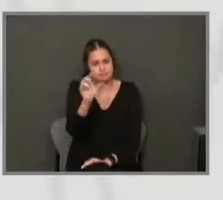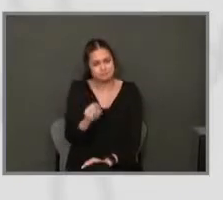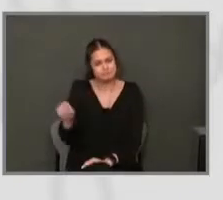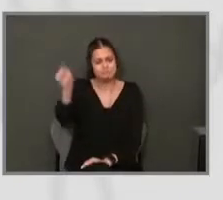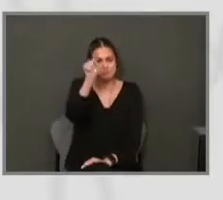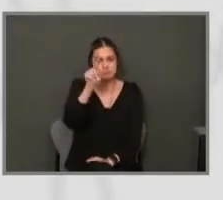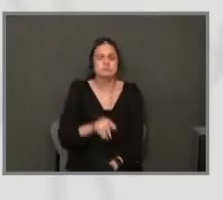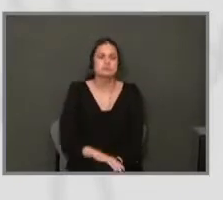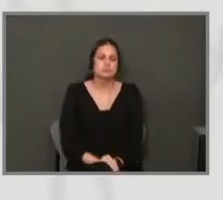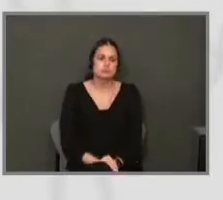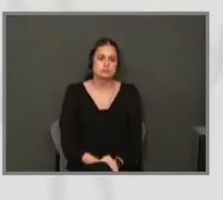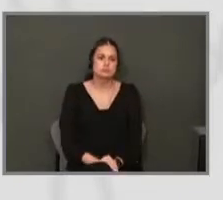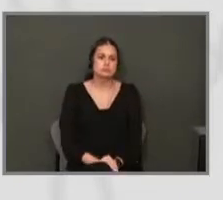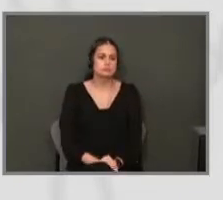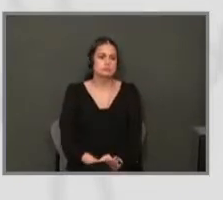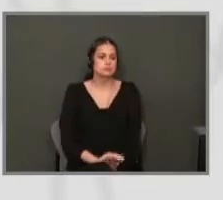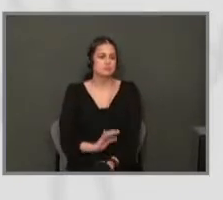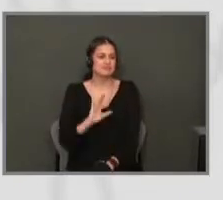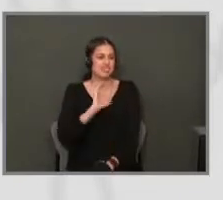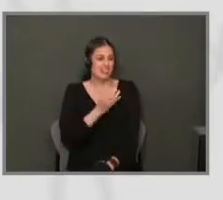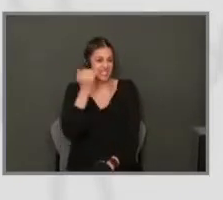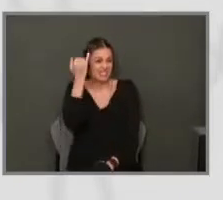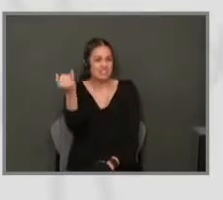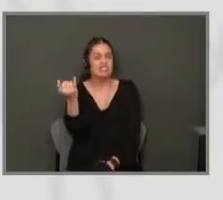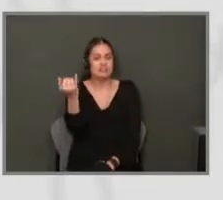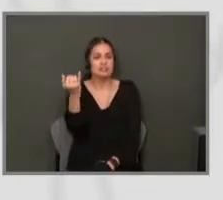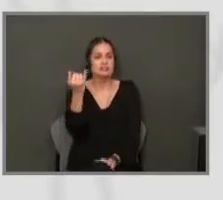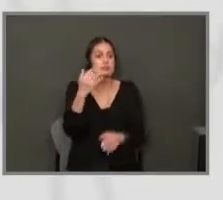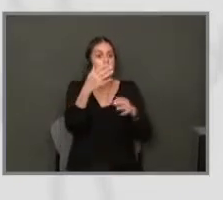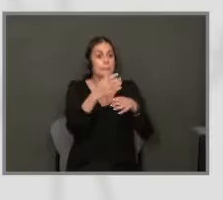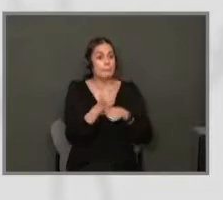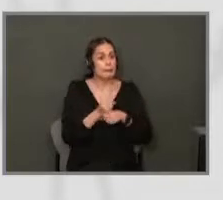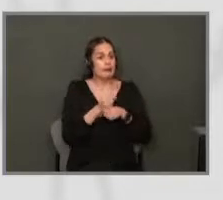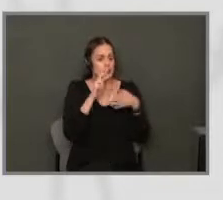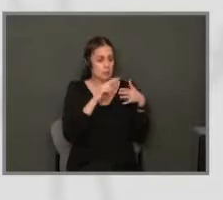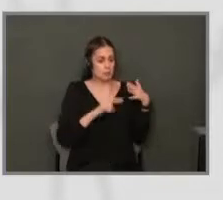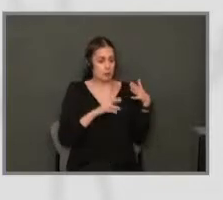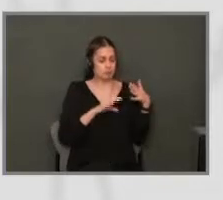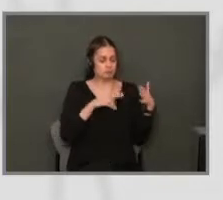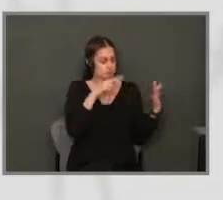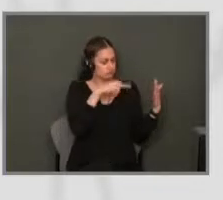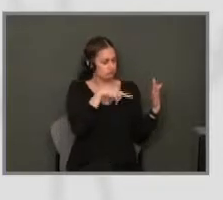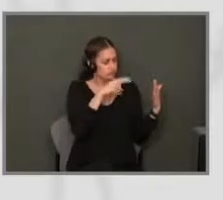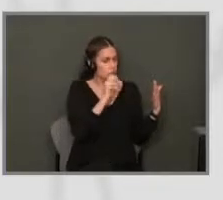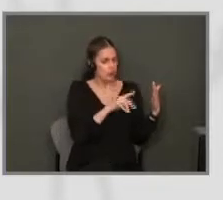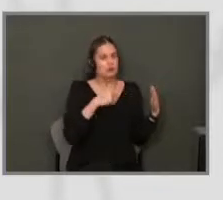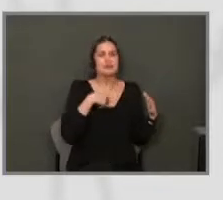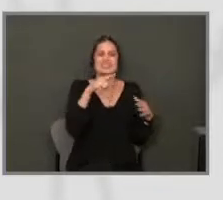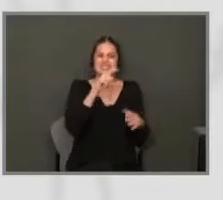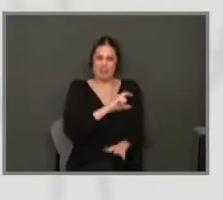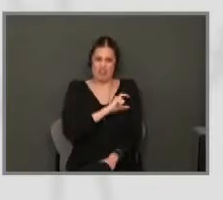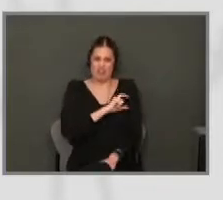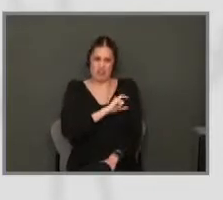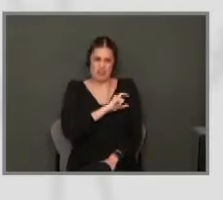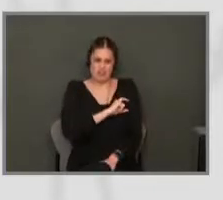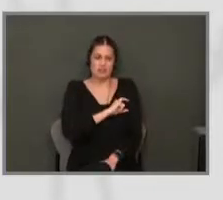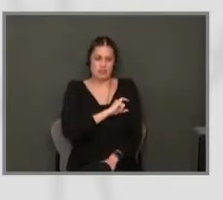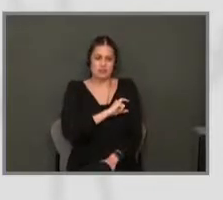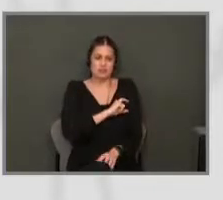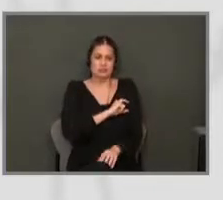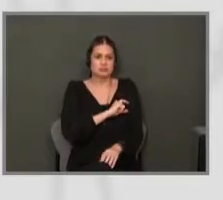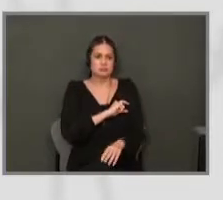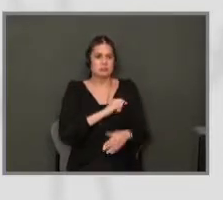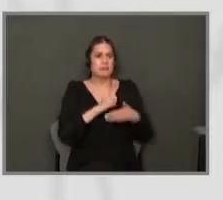country, and the idea is that when we get those recommendations, we'll use these officers to be able to